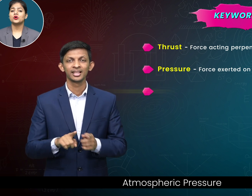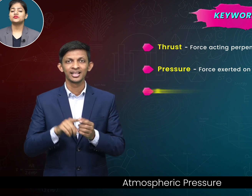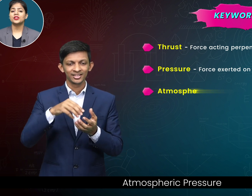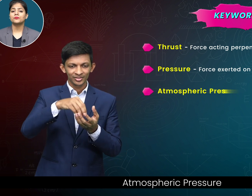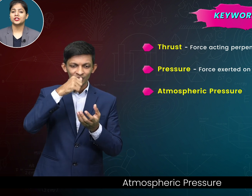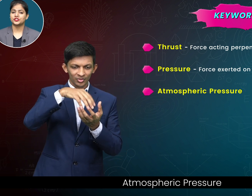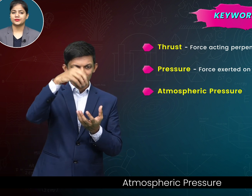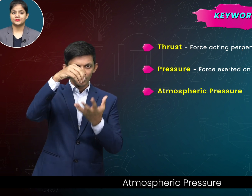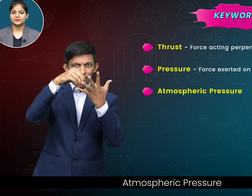Atmospheric pressure.